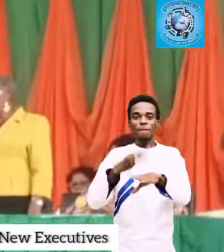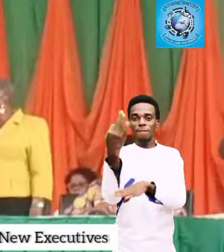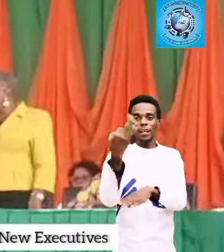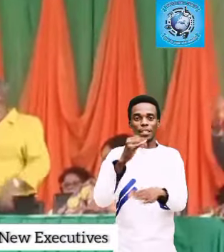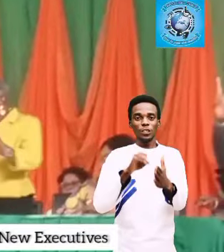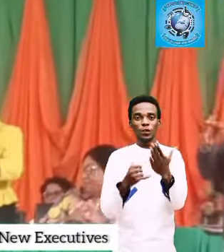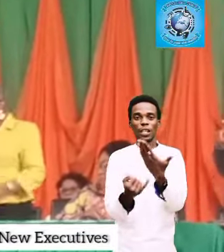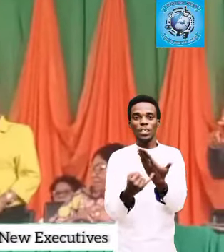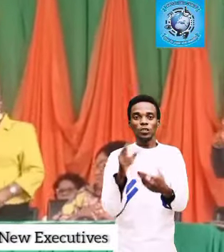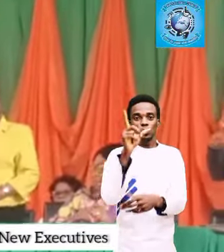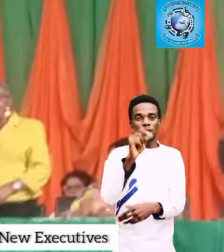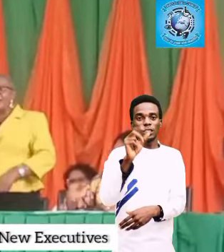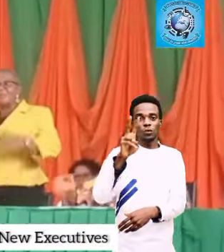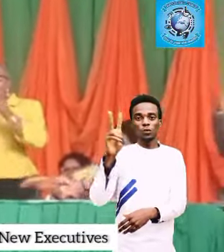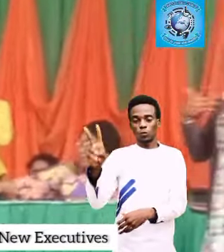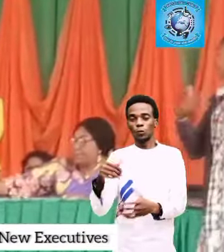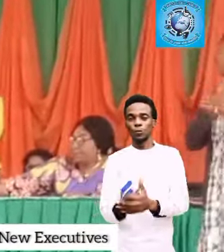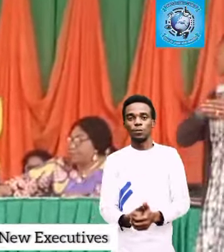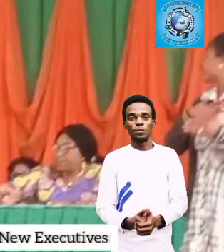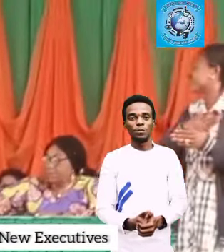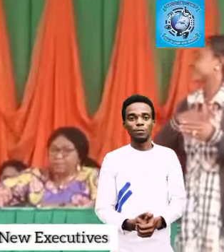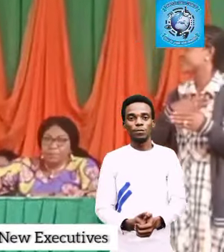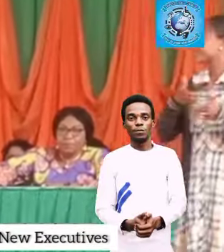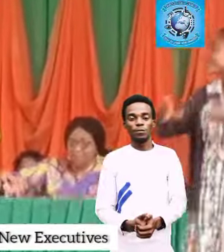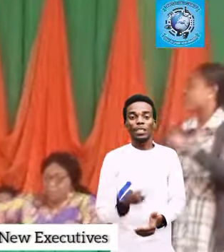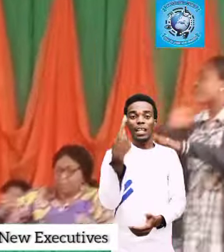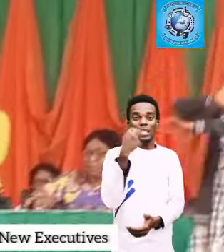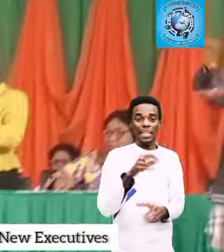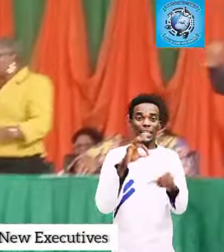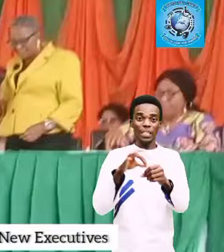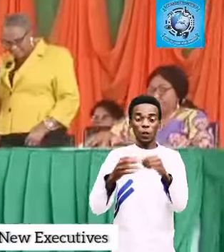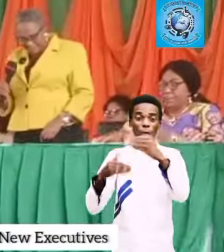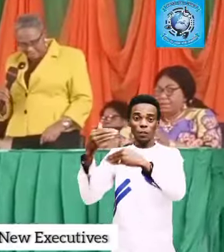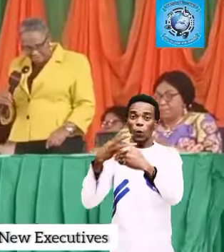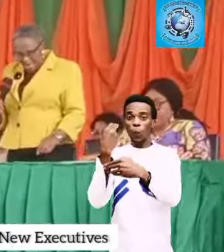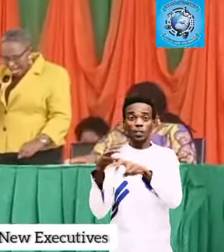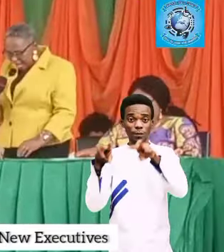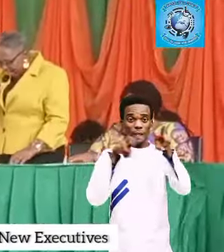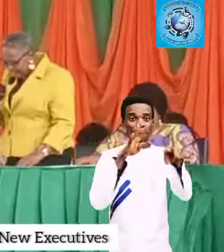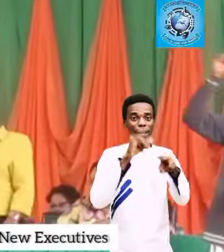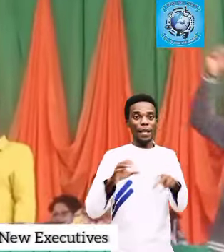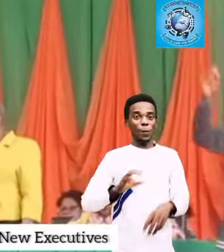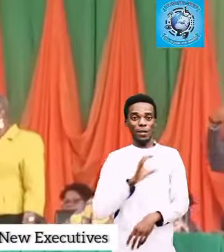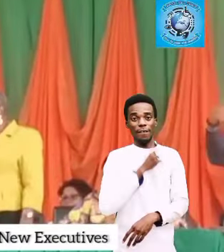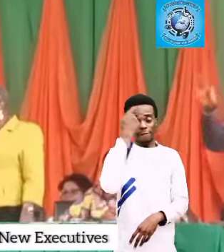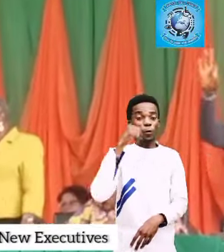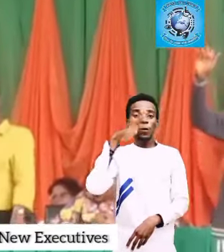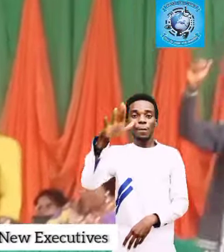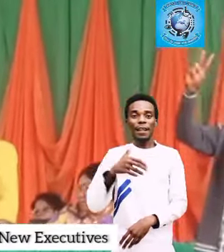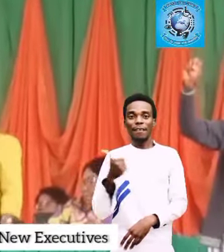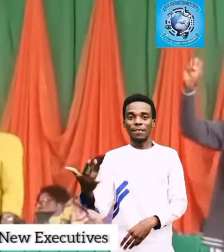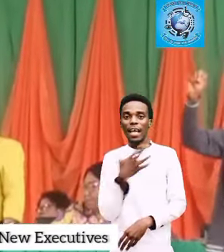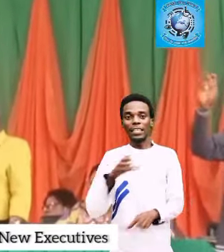July 22, 2022. The election process was supervised by the Commissioner for Women Affairs